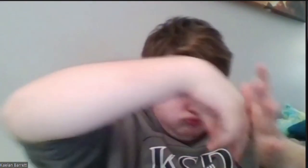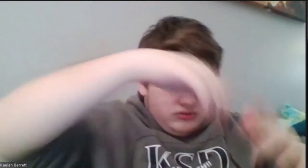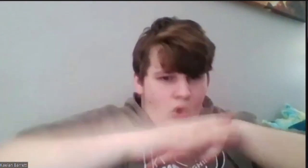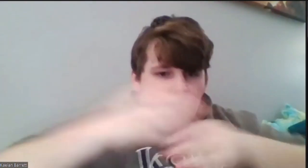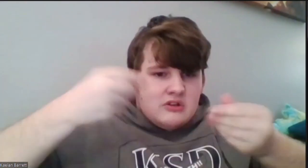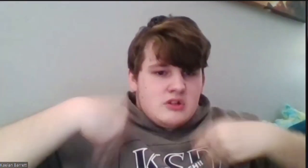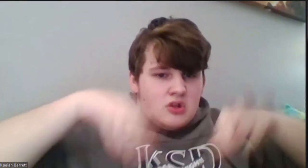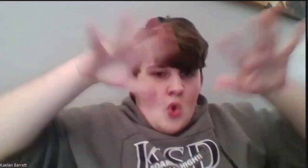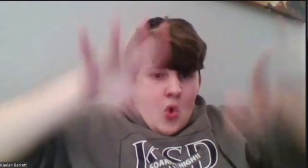So